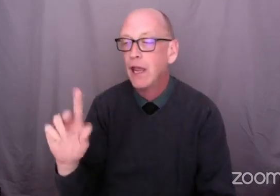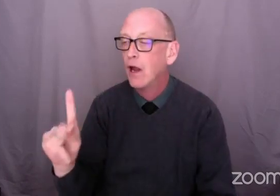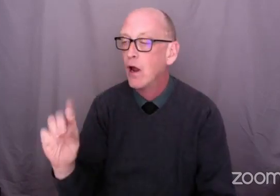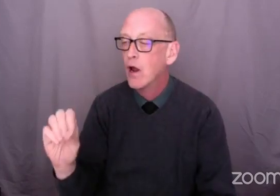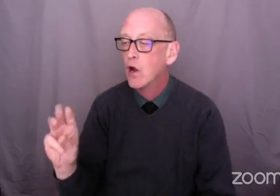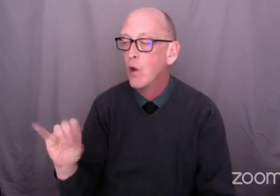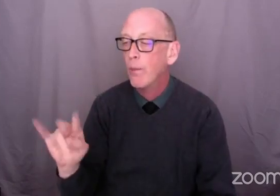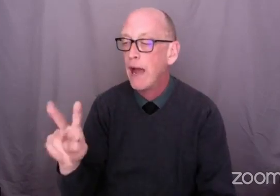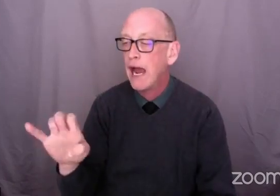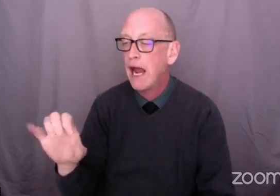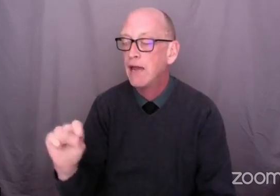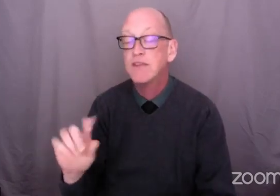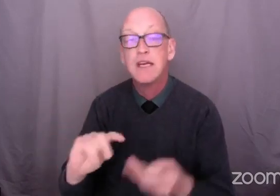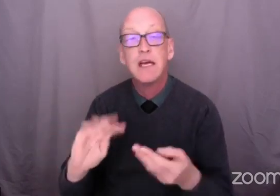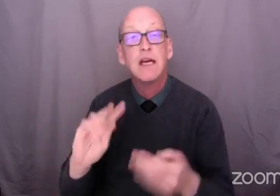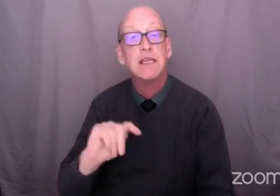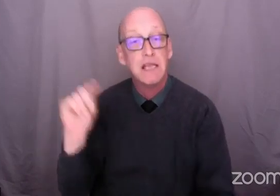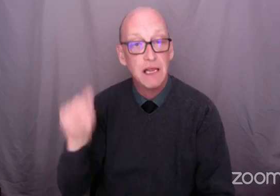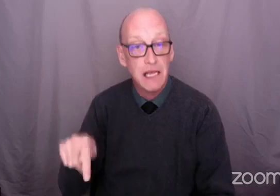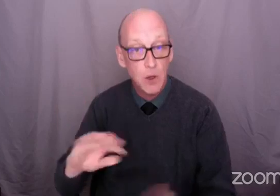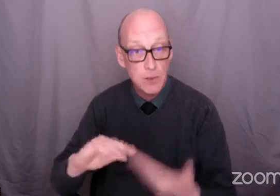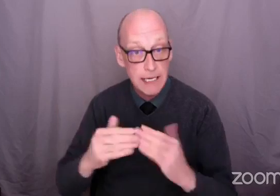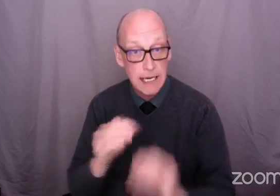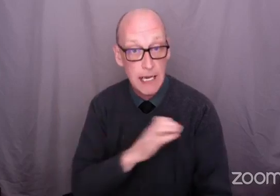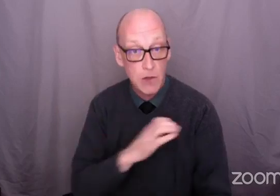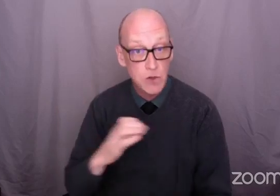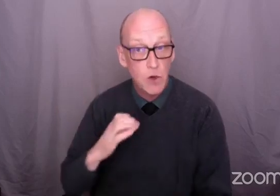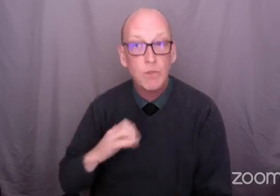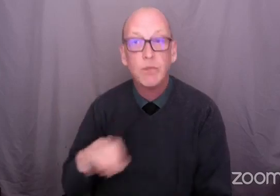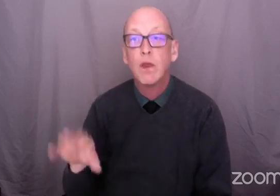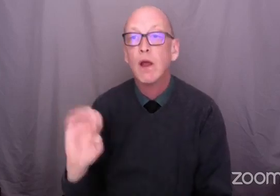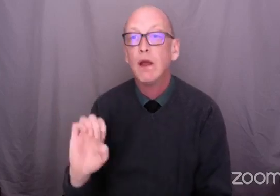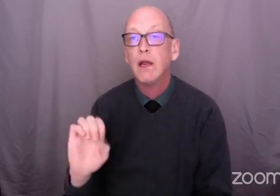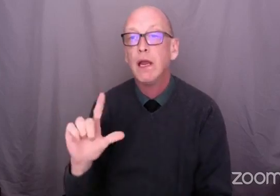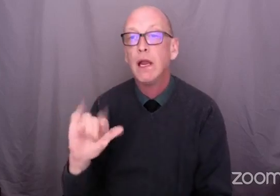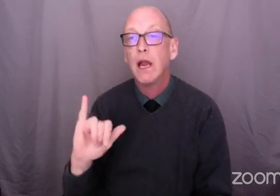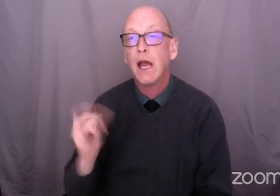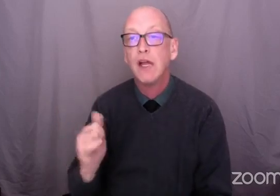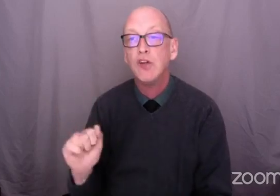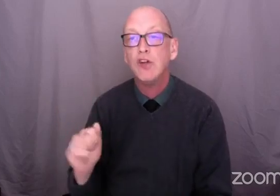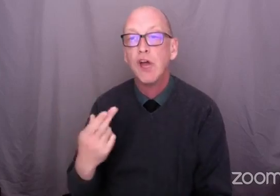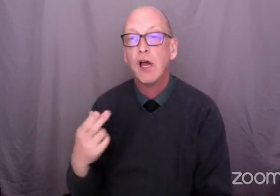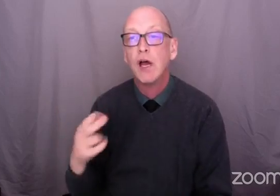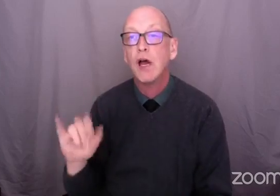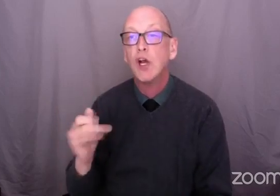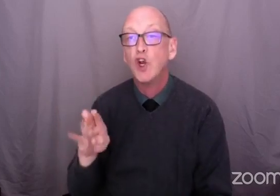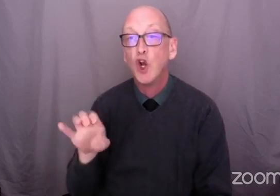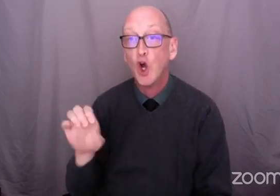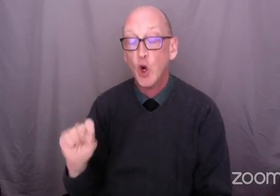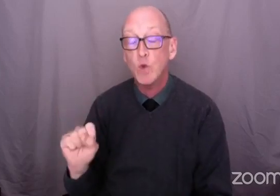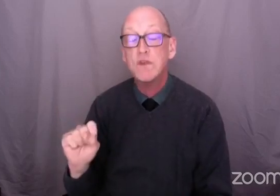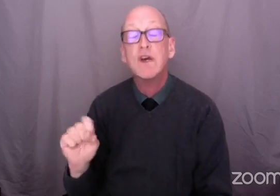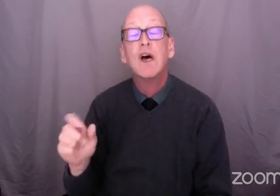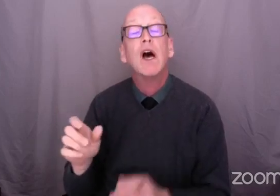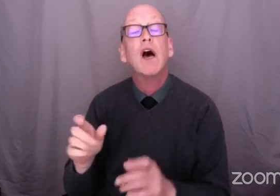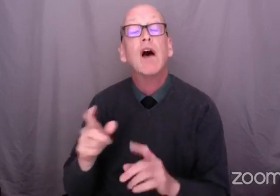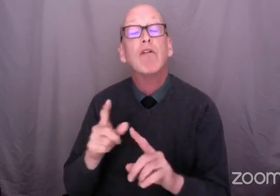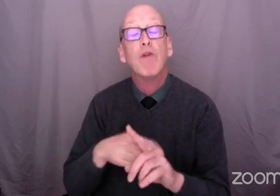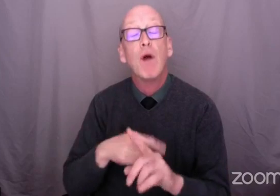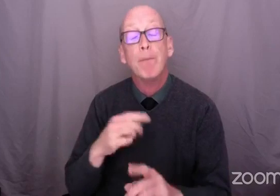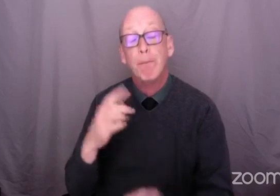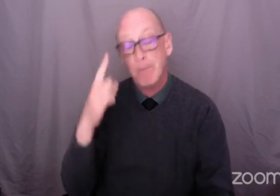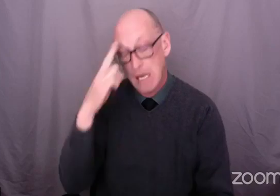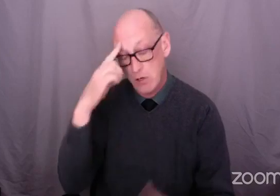Council member, Elijah Jones, who is Manager of Treatment Services at the Mental Health and Recovery Services Board of Lucas